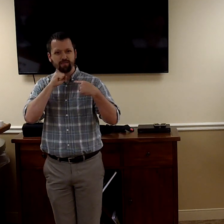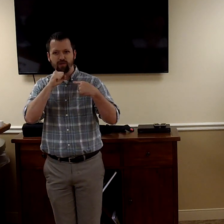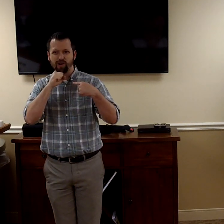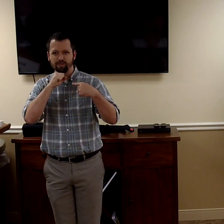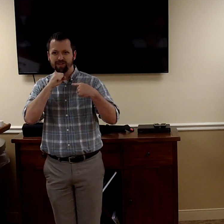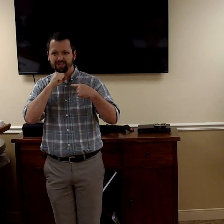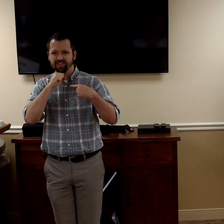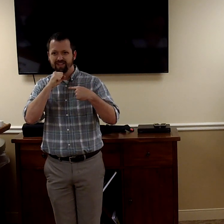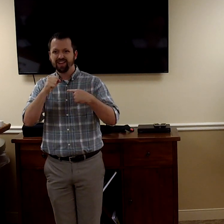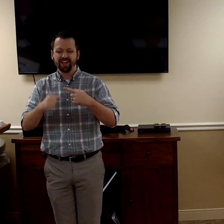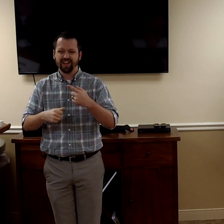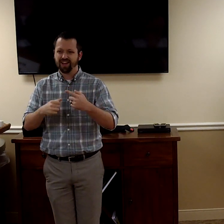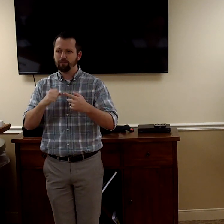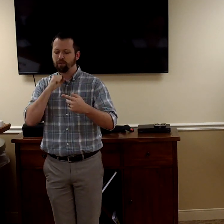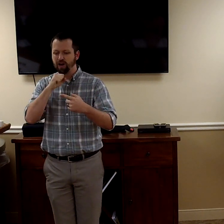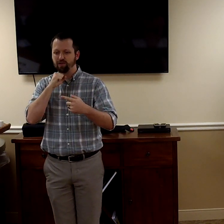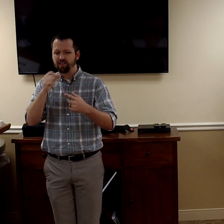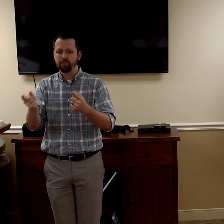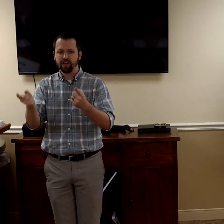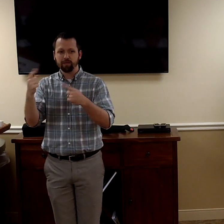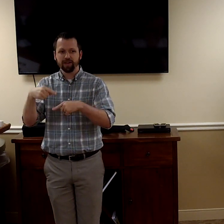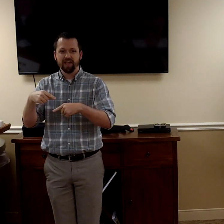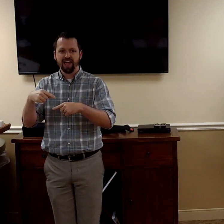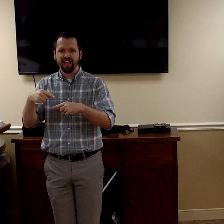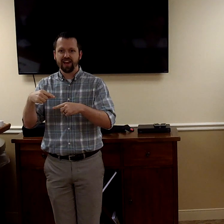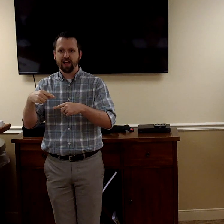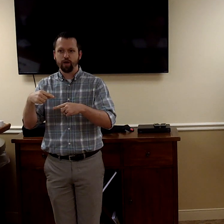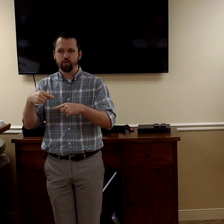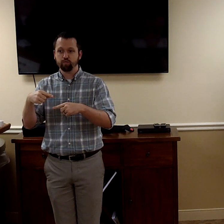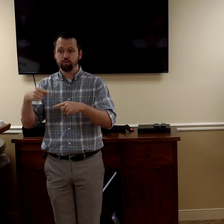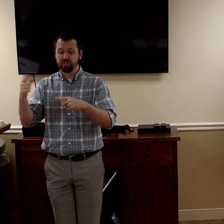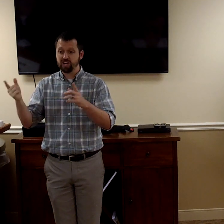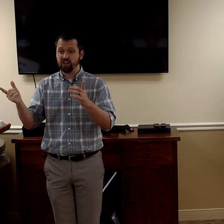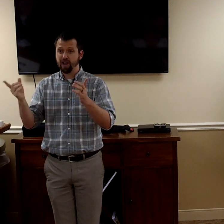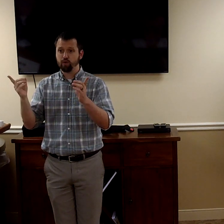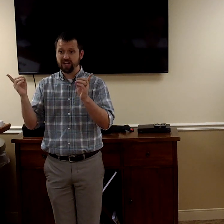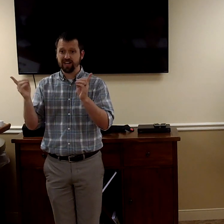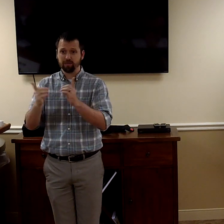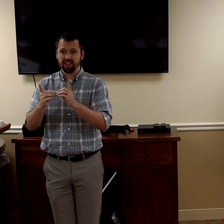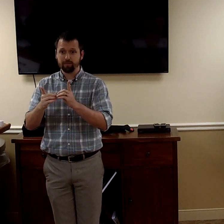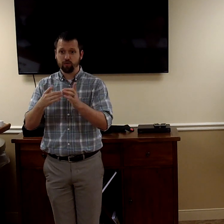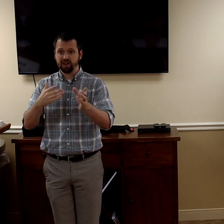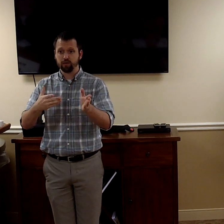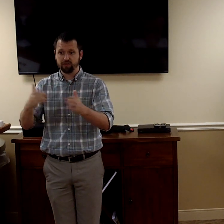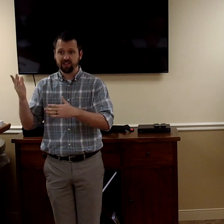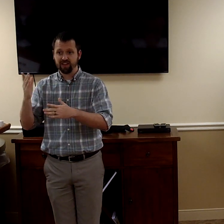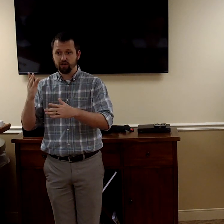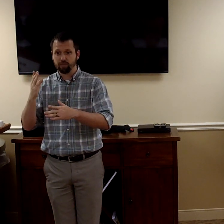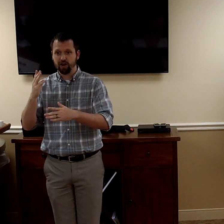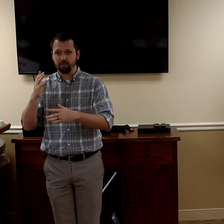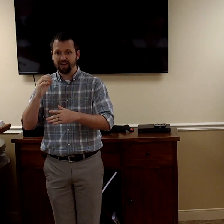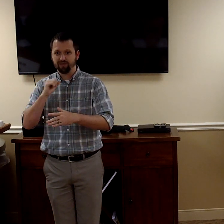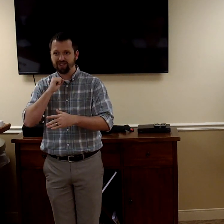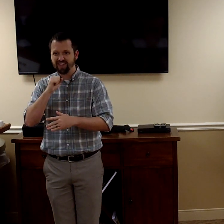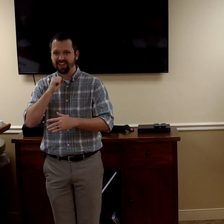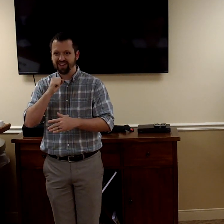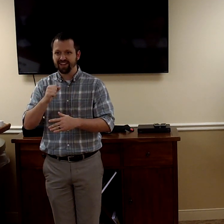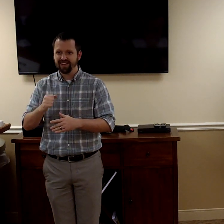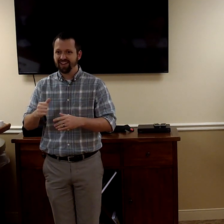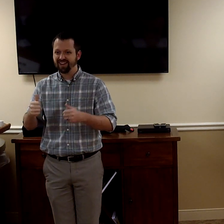prom. Prom was coming up, and Michelle and I were dating by that point. I was going to take her to prom and everything, and we're